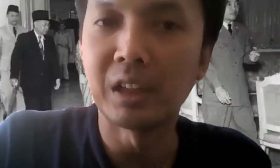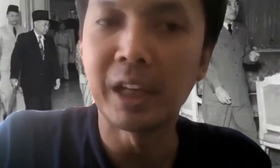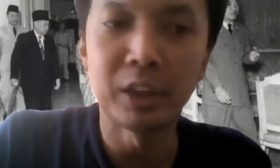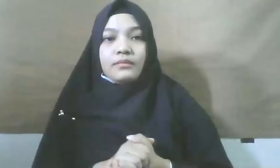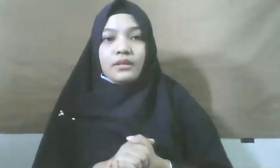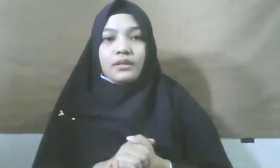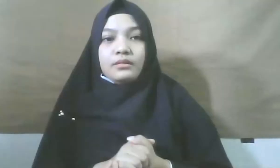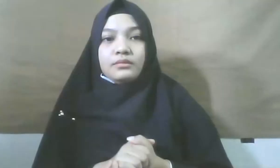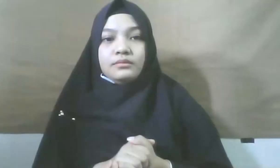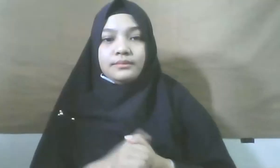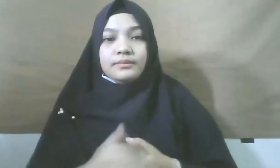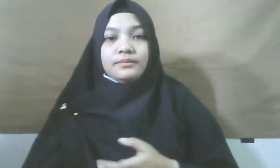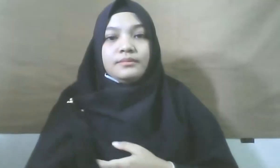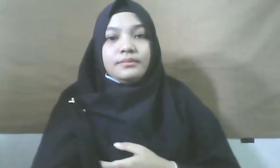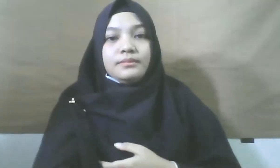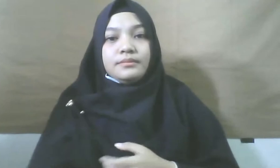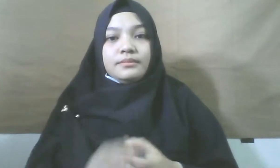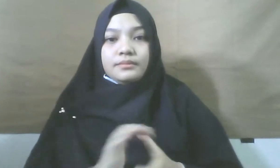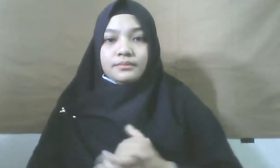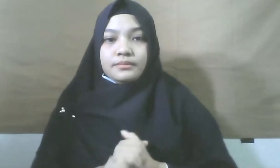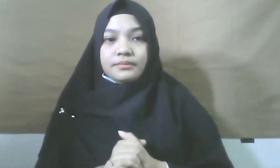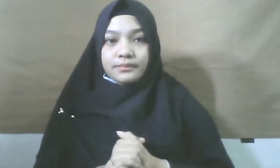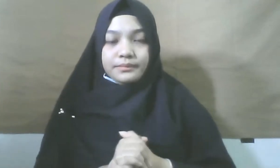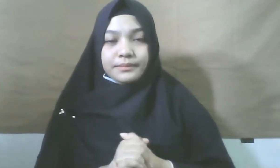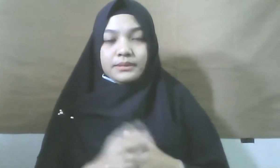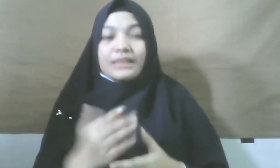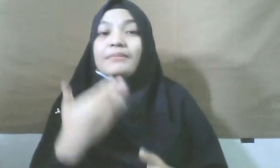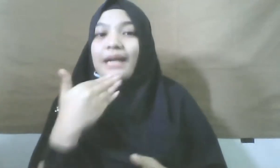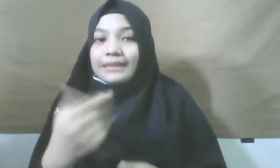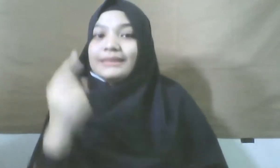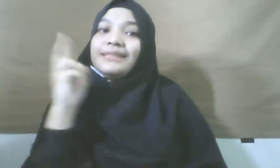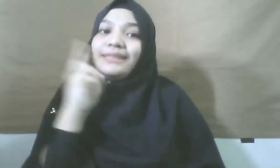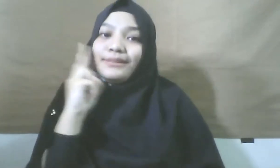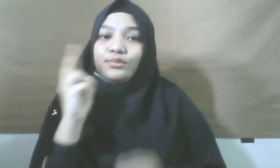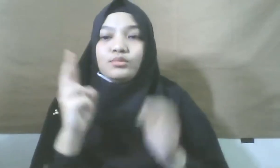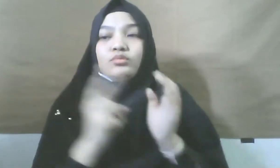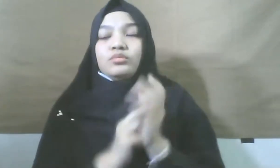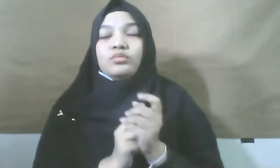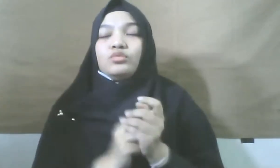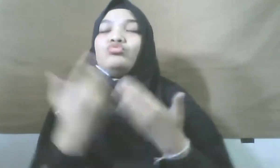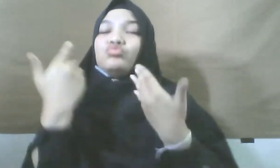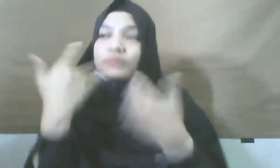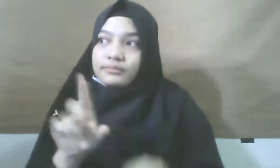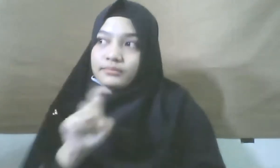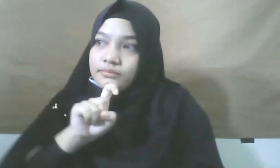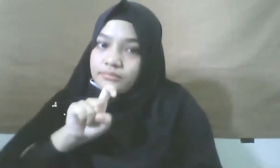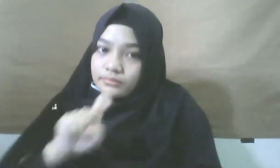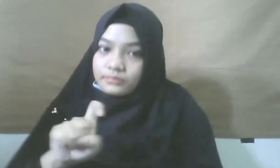before that, thank you, Ibu Nini, for the question. Actually,